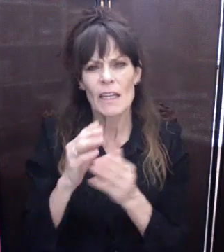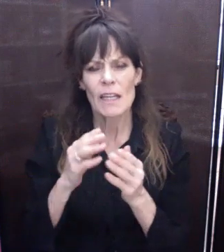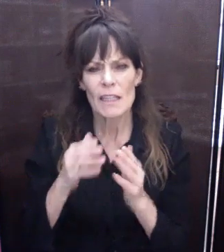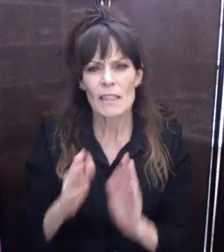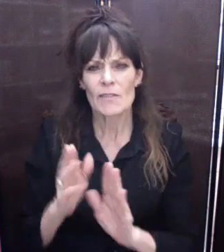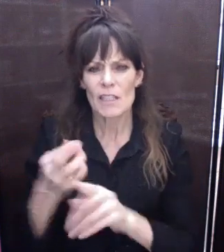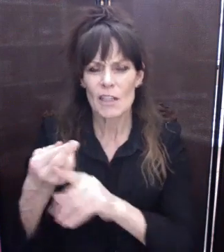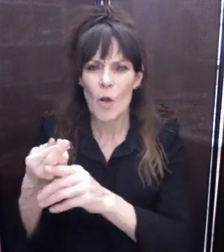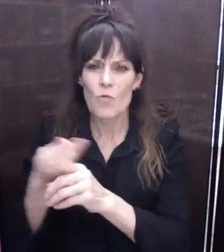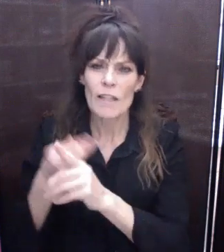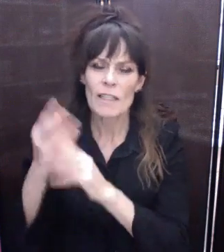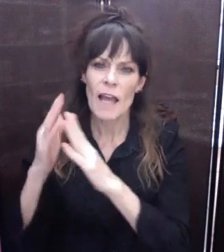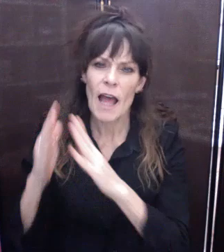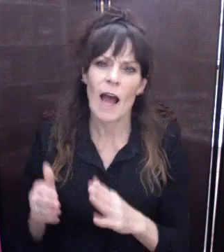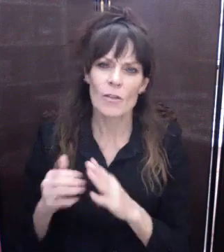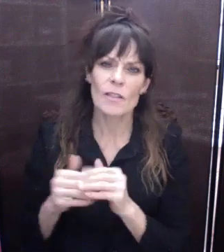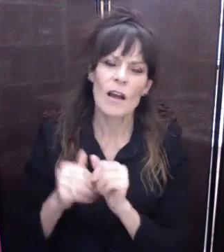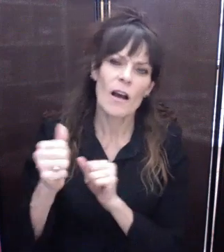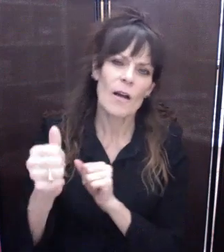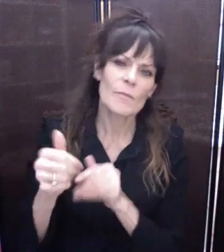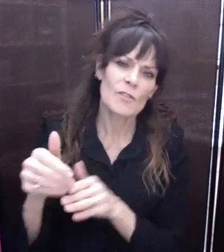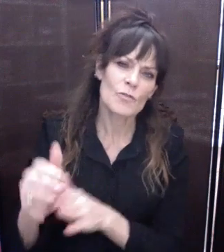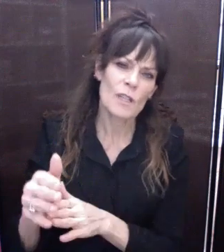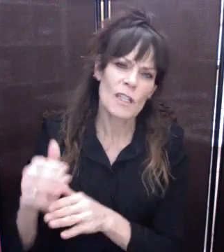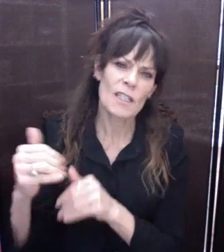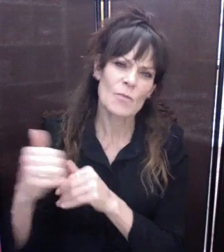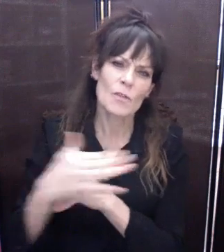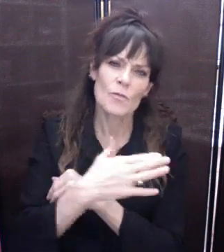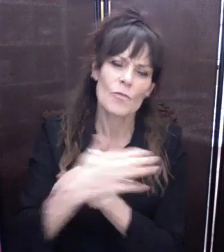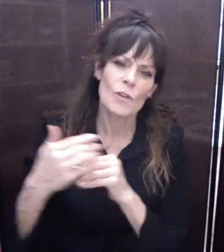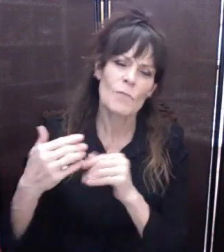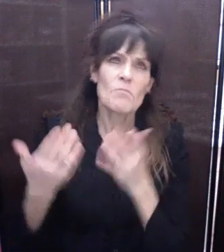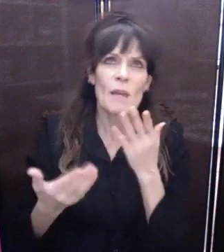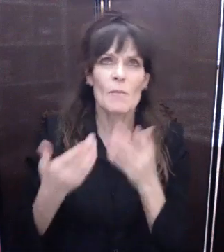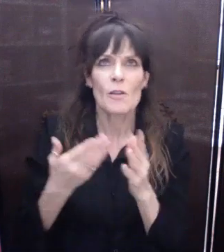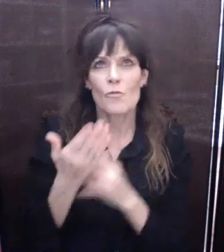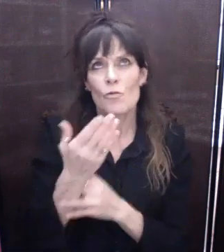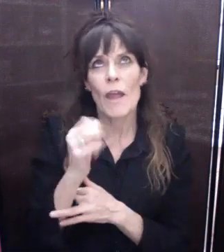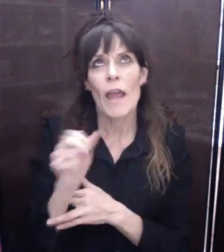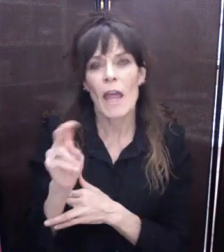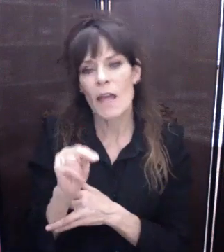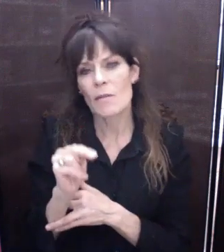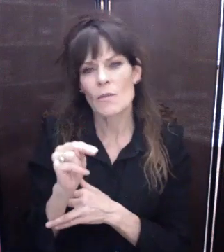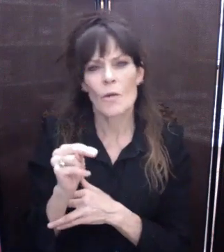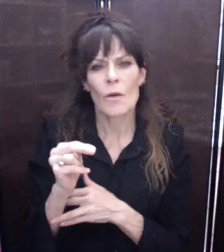he and his family, and he's referred to Dr. Bob, probably through Ann, by a minister. And the